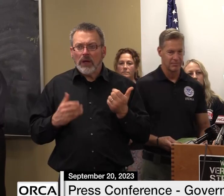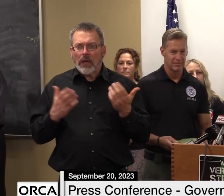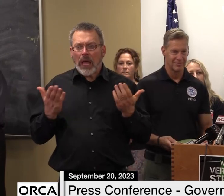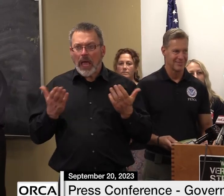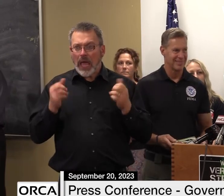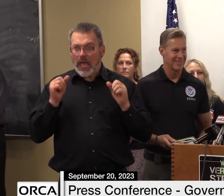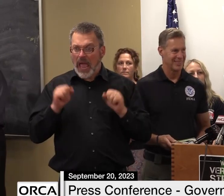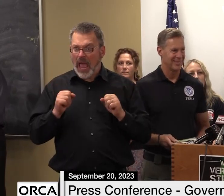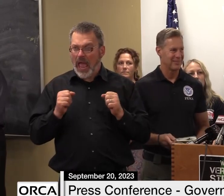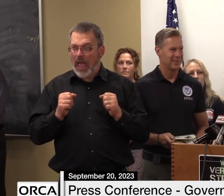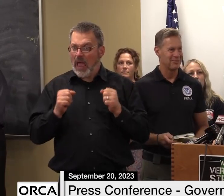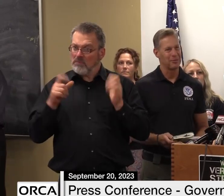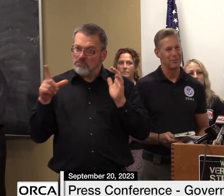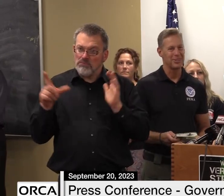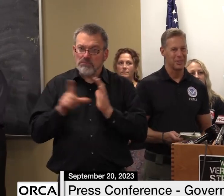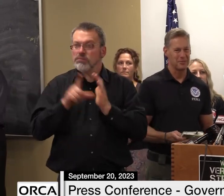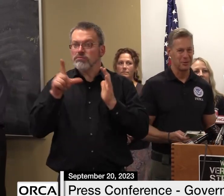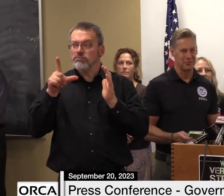order to continue?